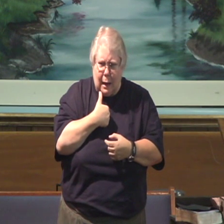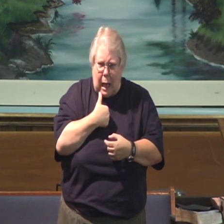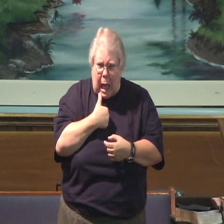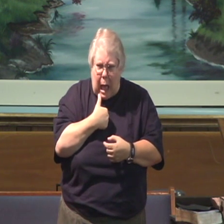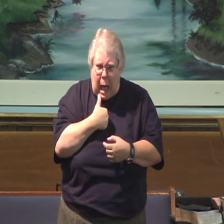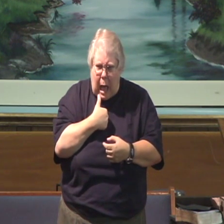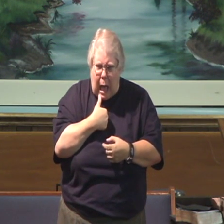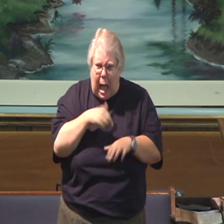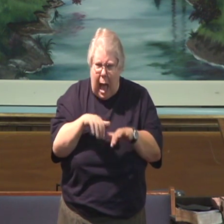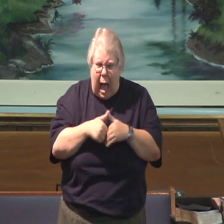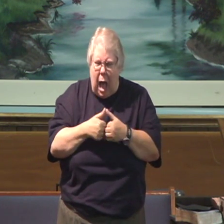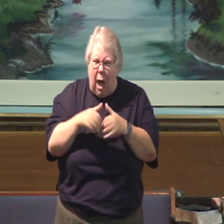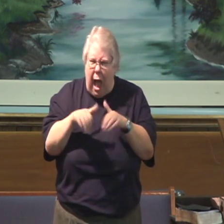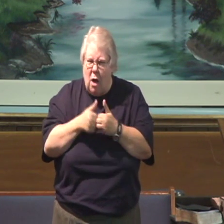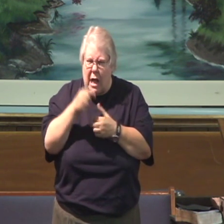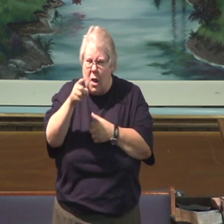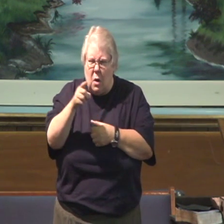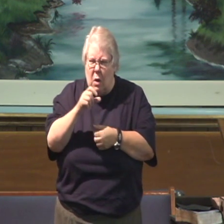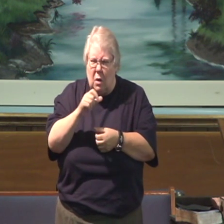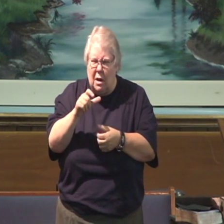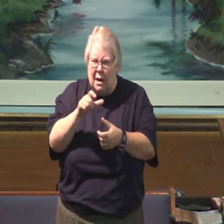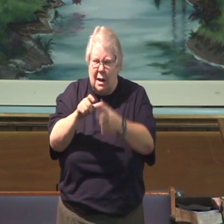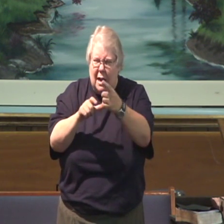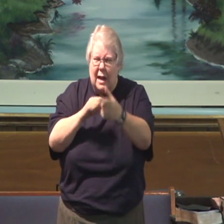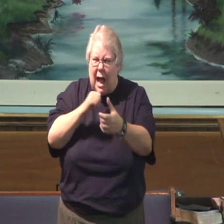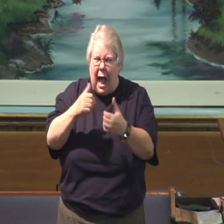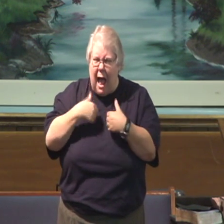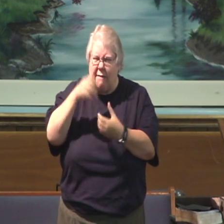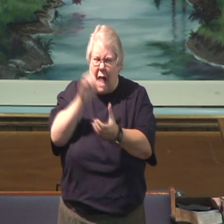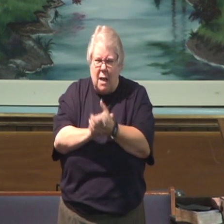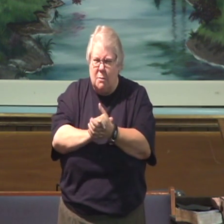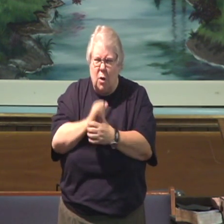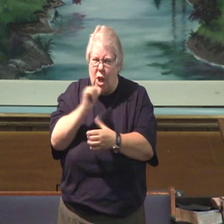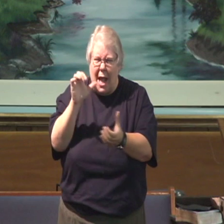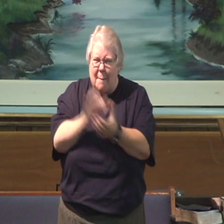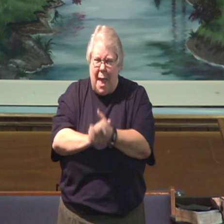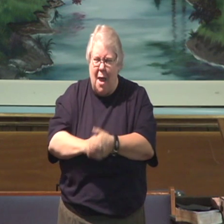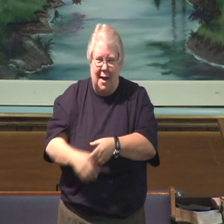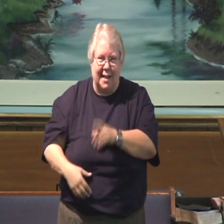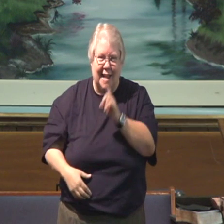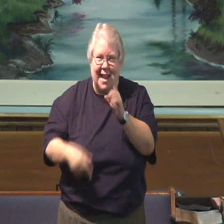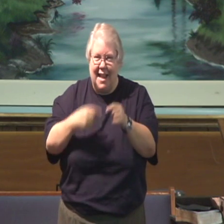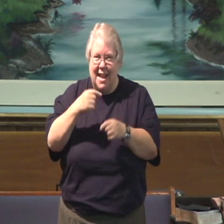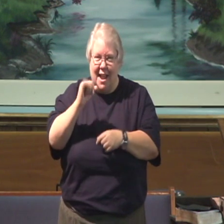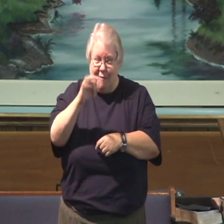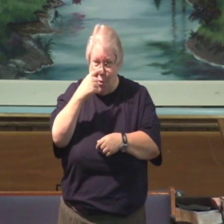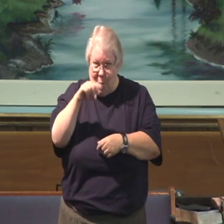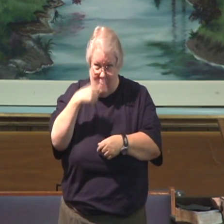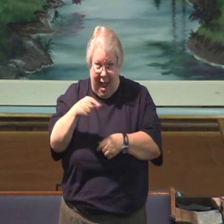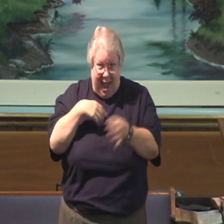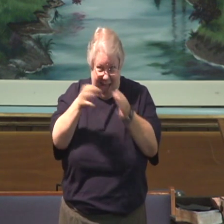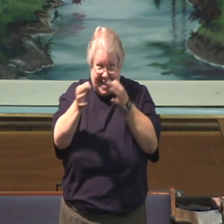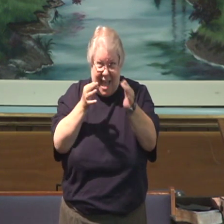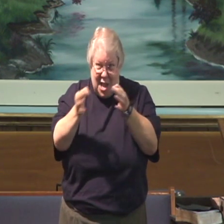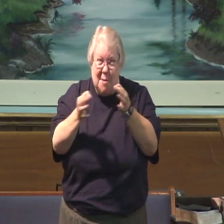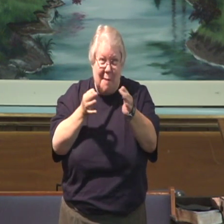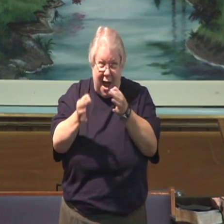husband. How can you not have a husband when you're not married? If you don't mind, I'll tell you about